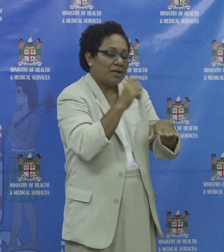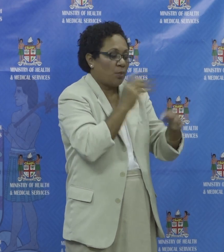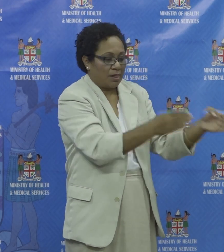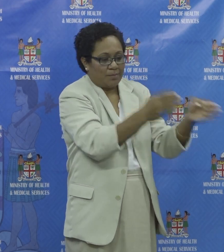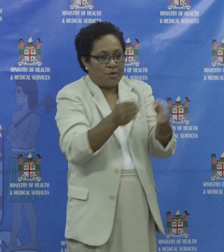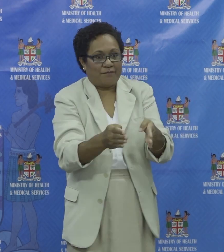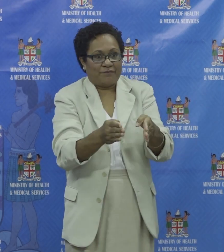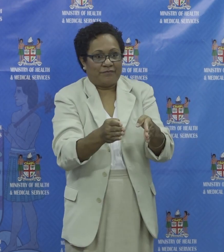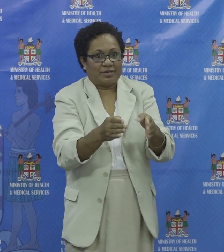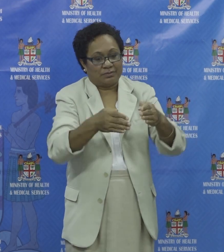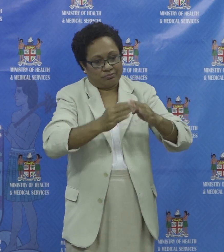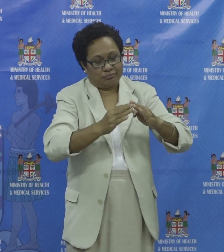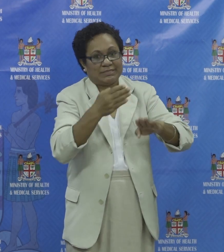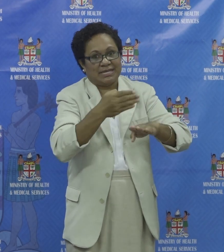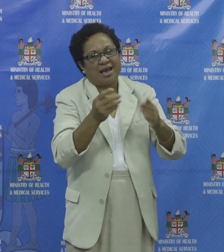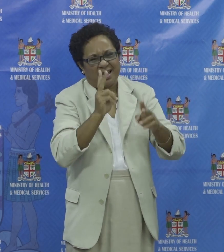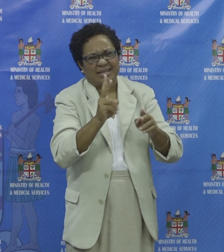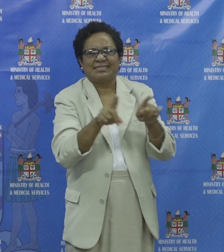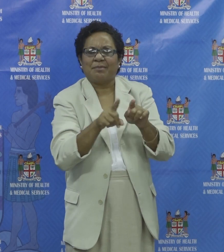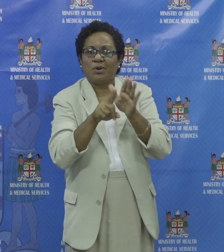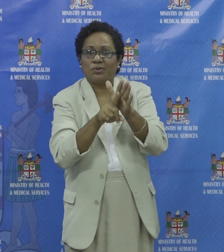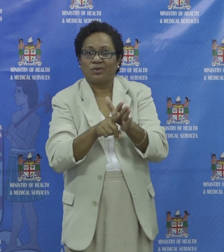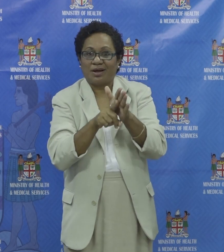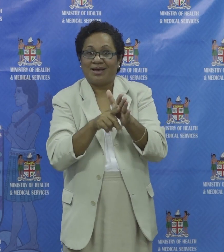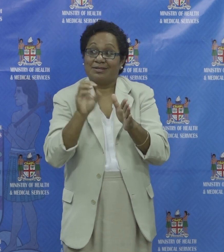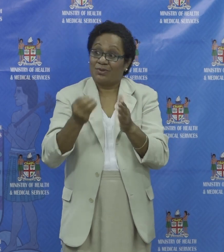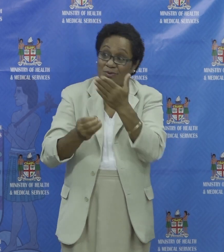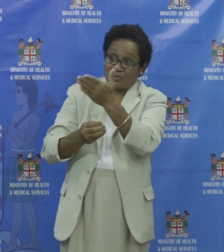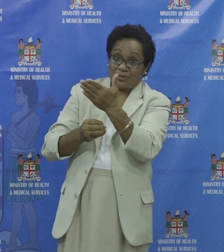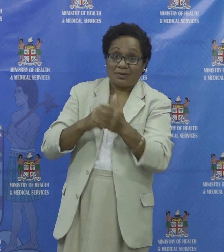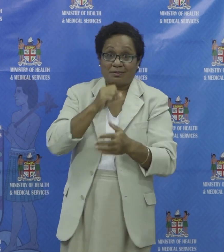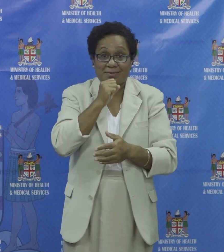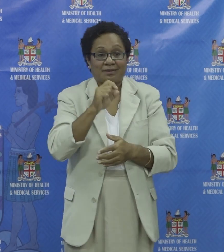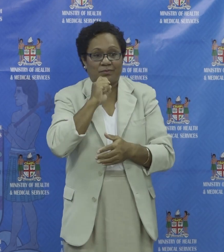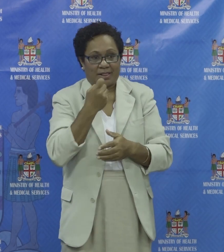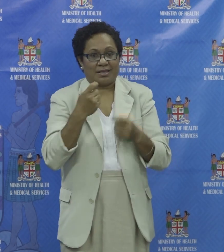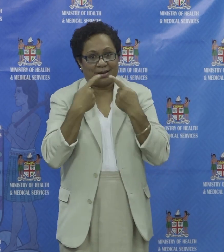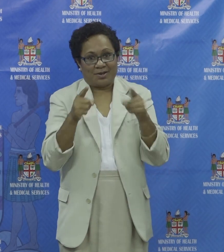Our chief medical advisor will further elaborate on this matter tonight.